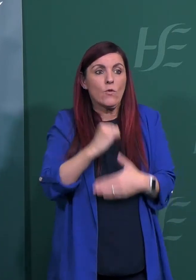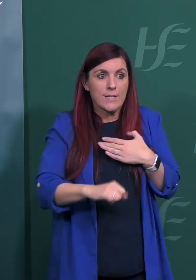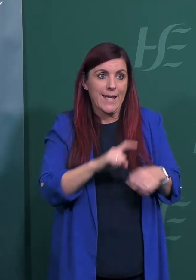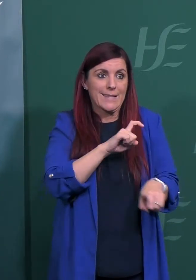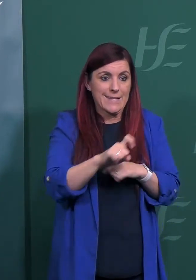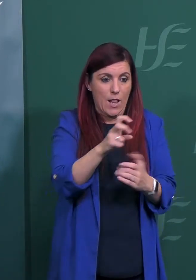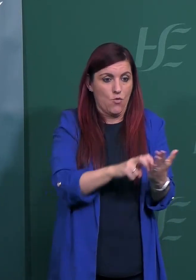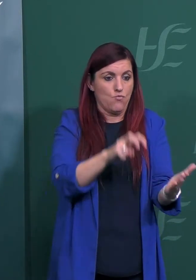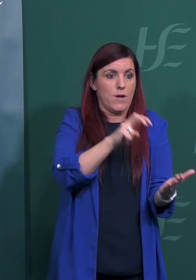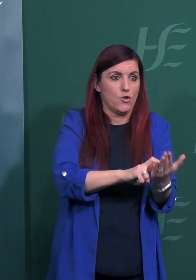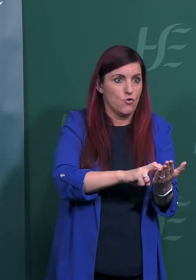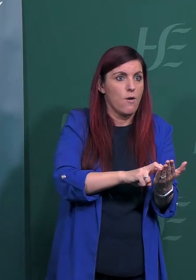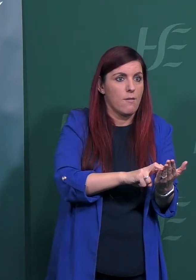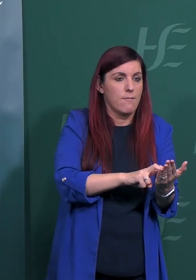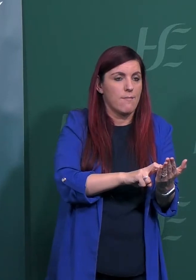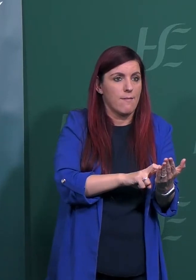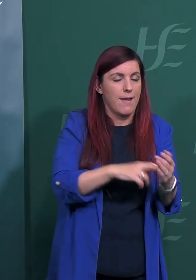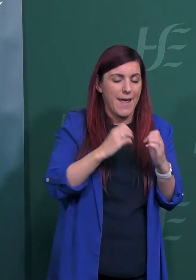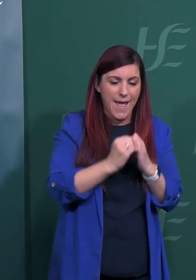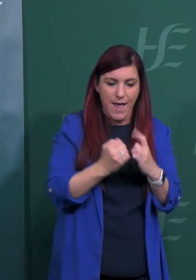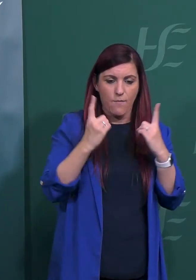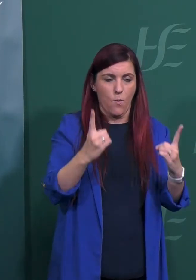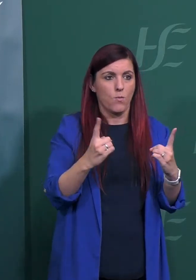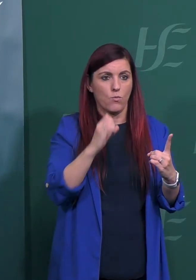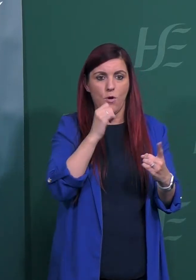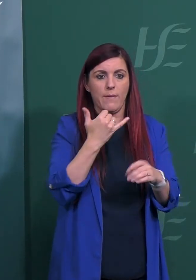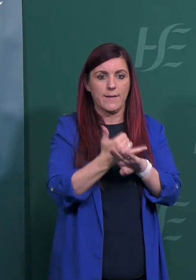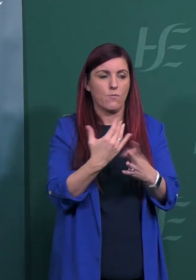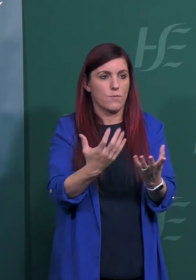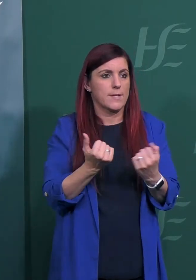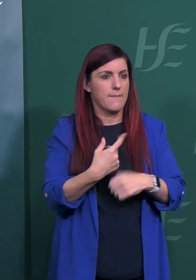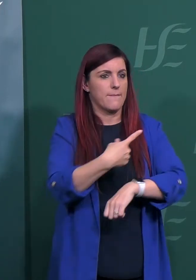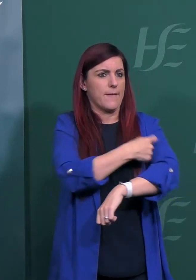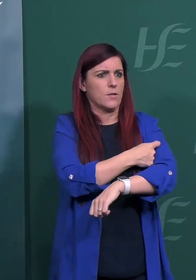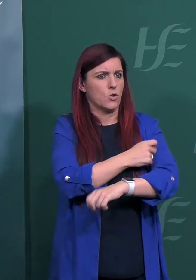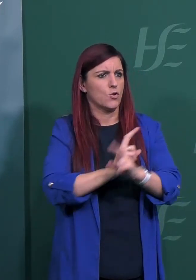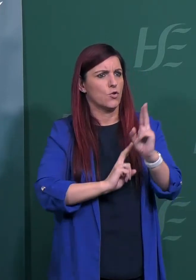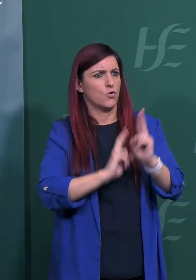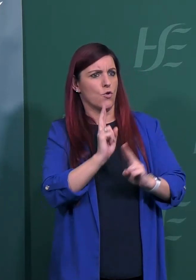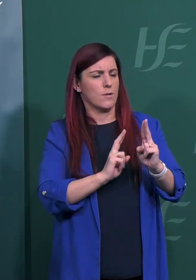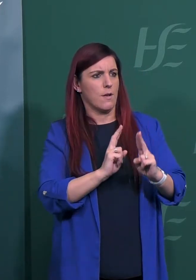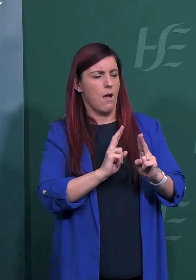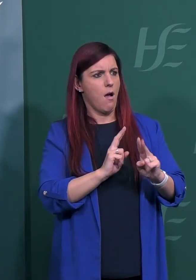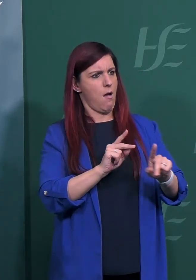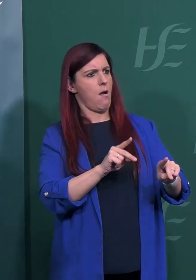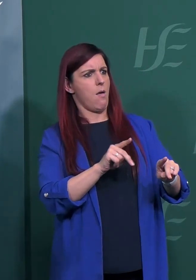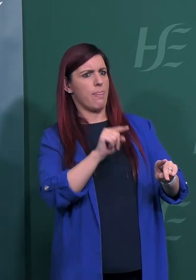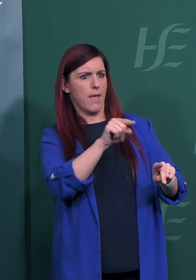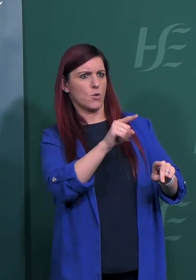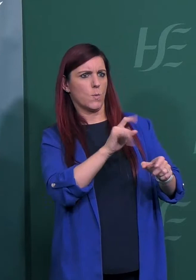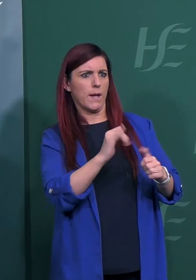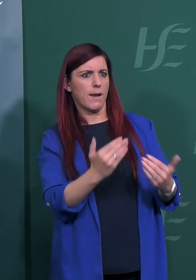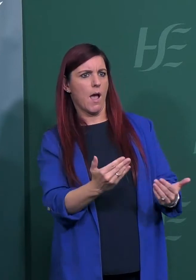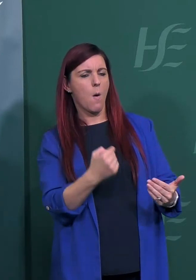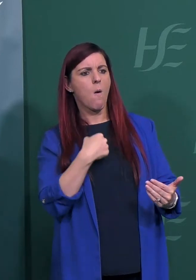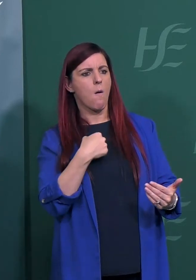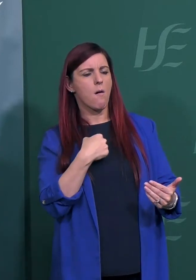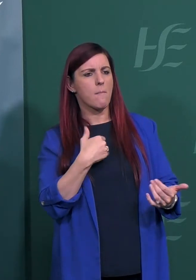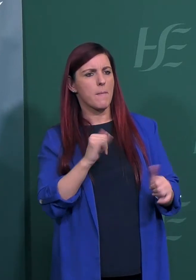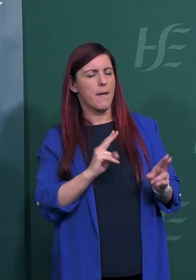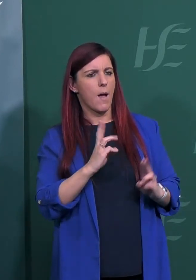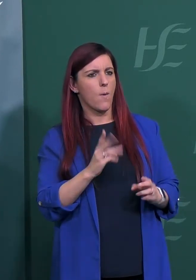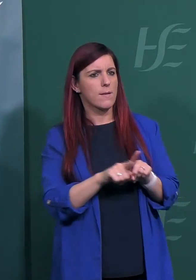to register. And everybody who's unvaccinated should take encouragement from that. And nobody who